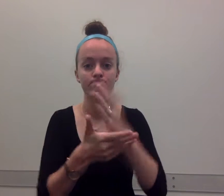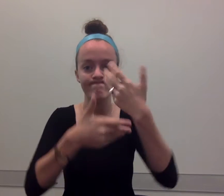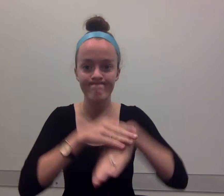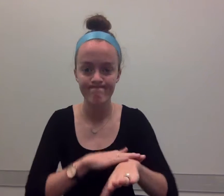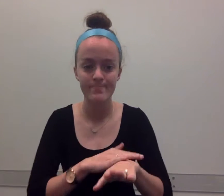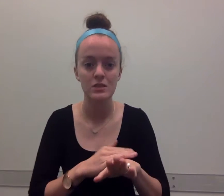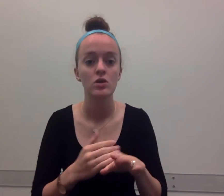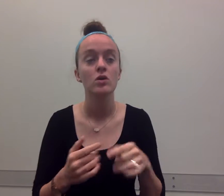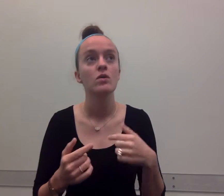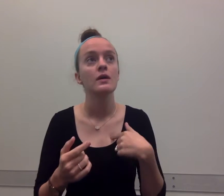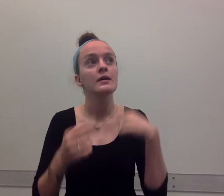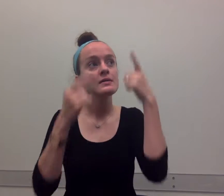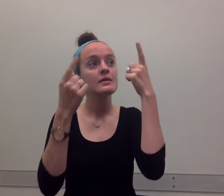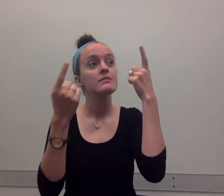with that and take the actual